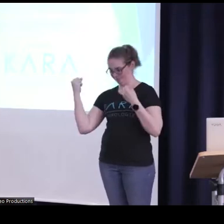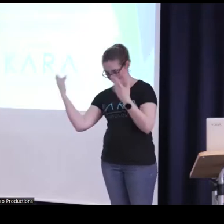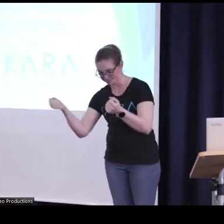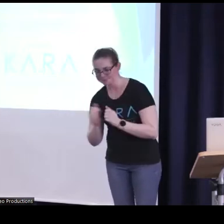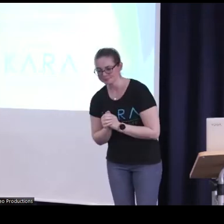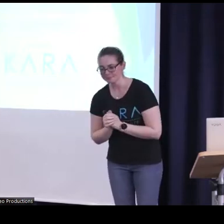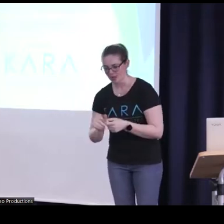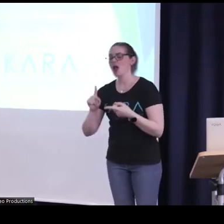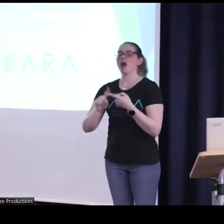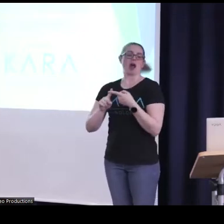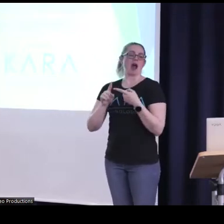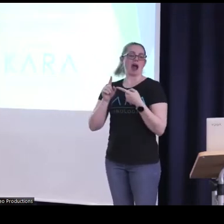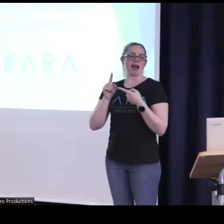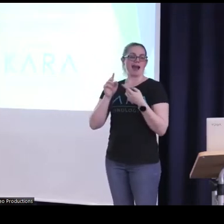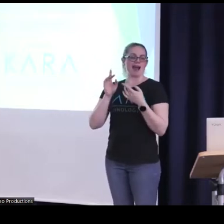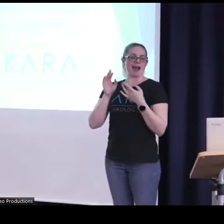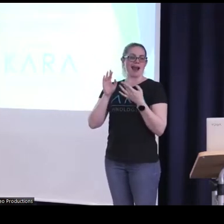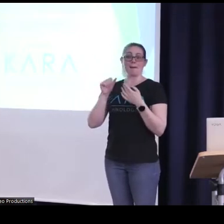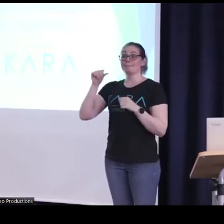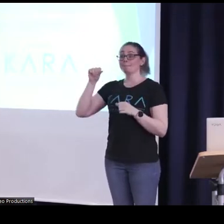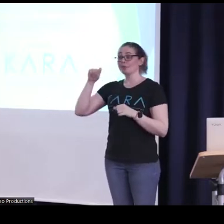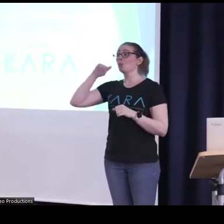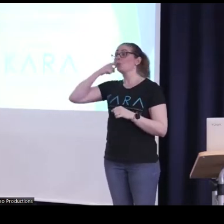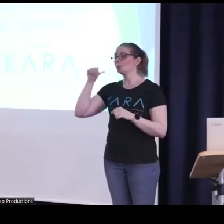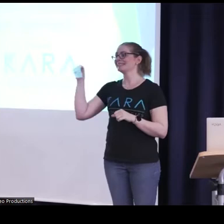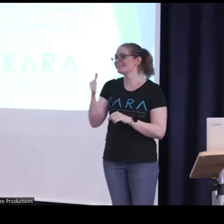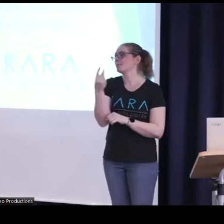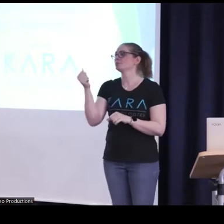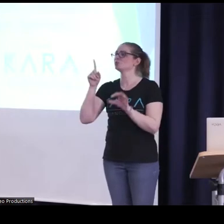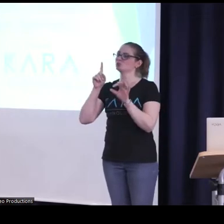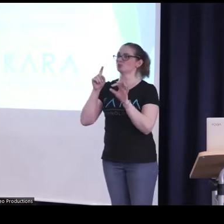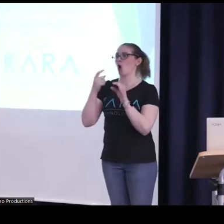this presentation before I do get started with it.